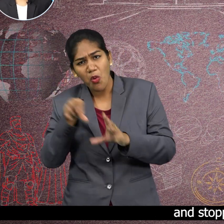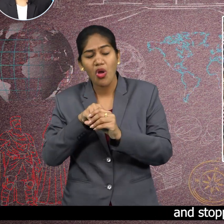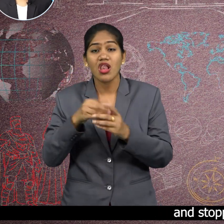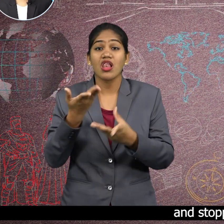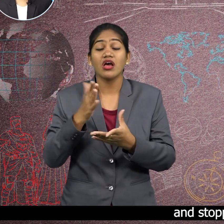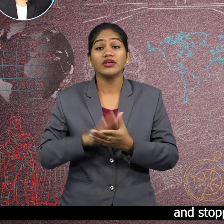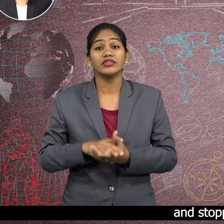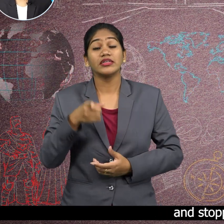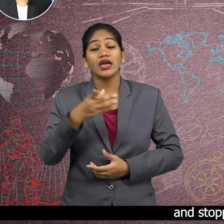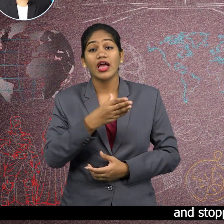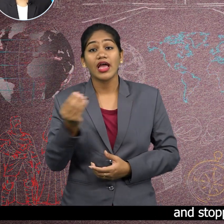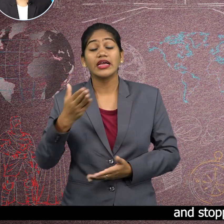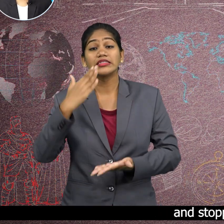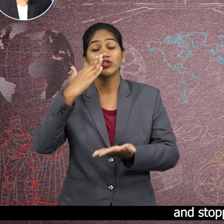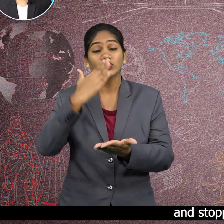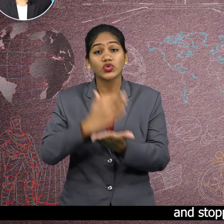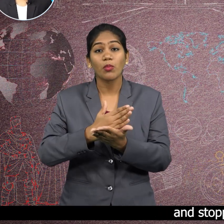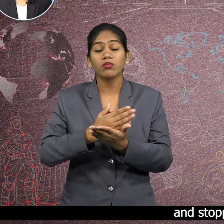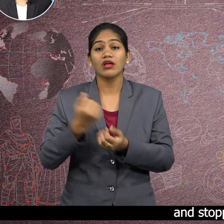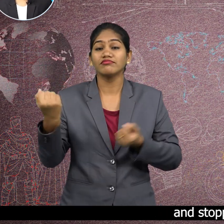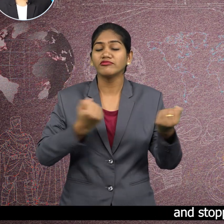and stopping vehicles.